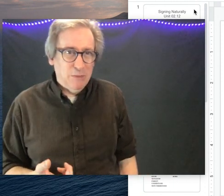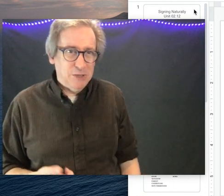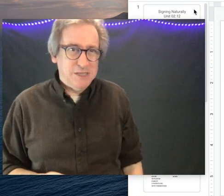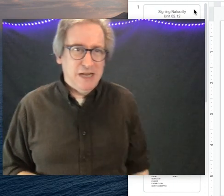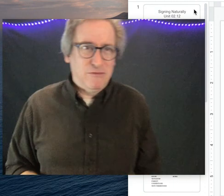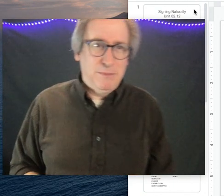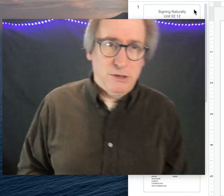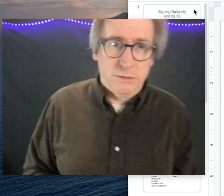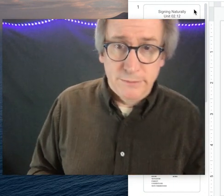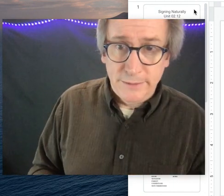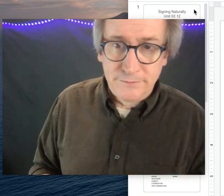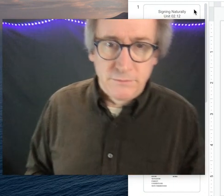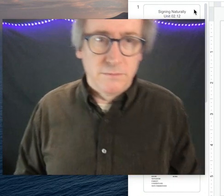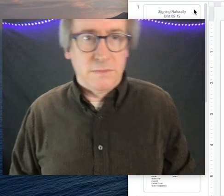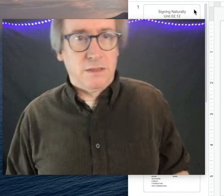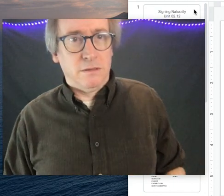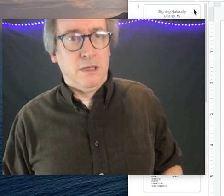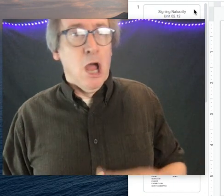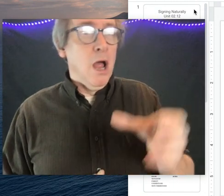don't know what you would sign for beer, but